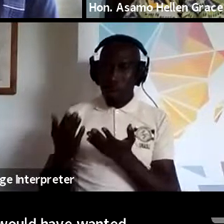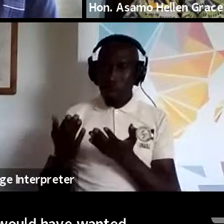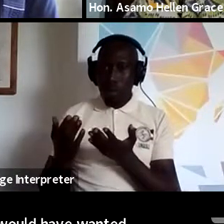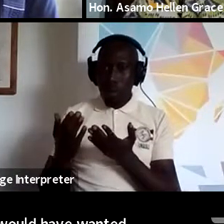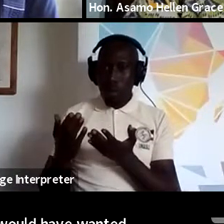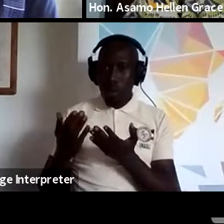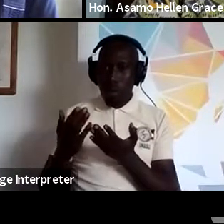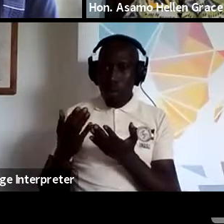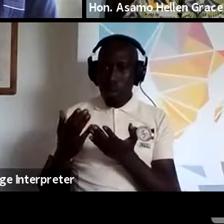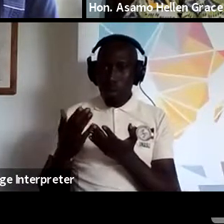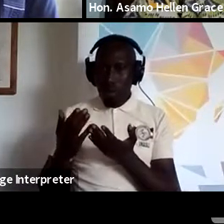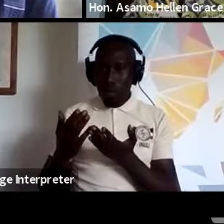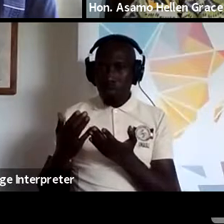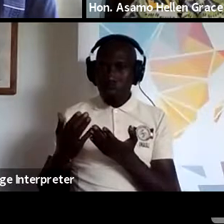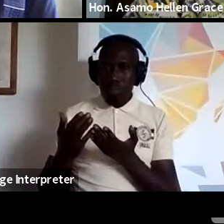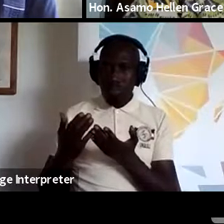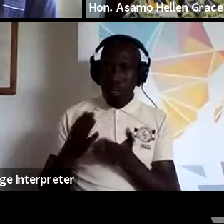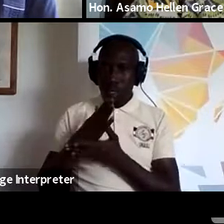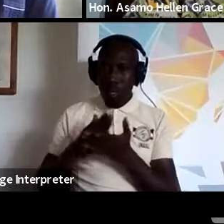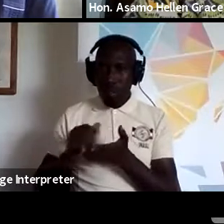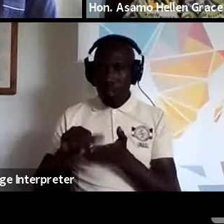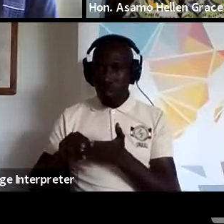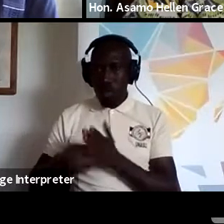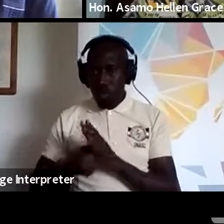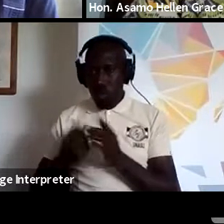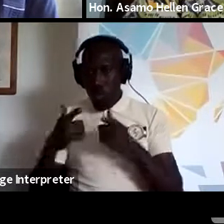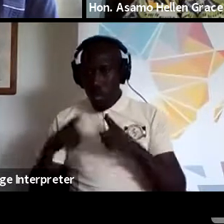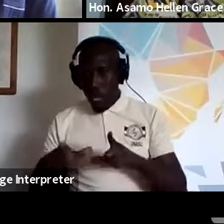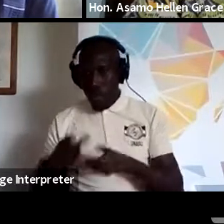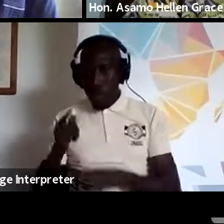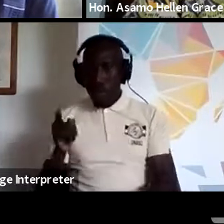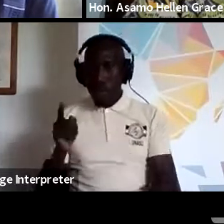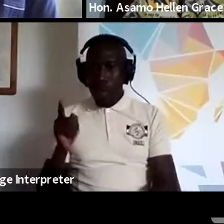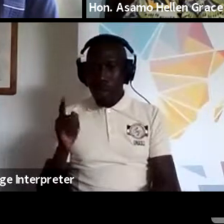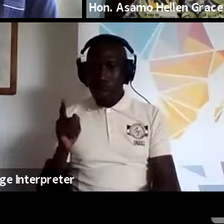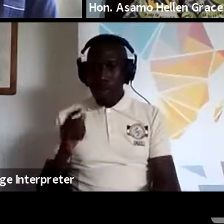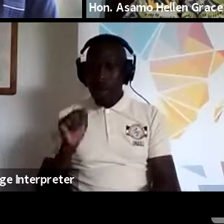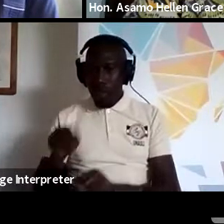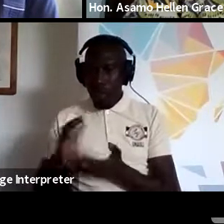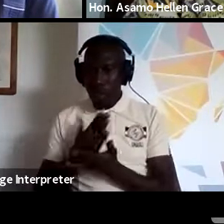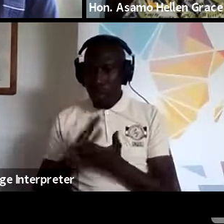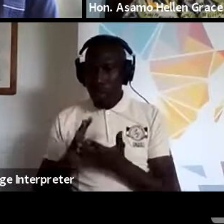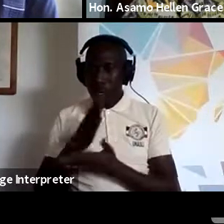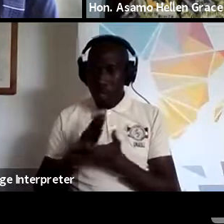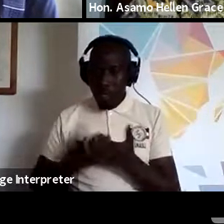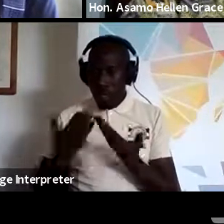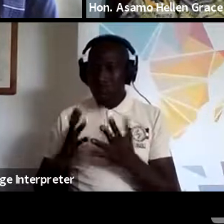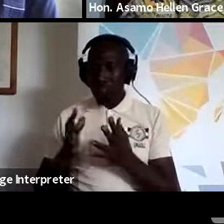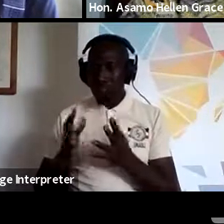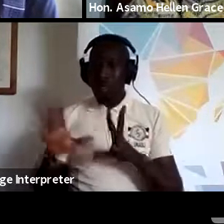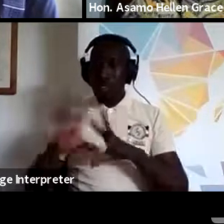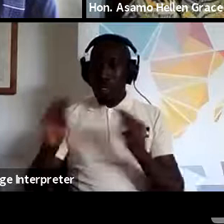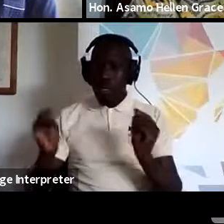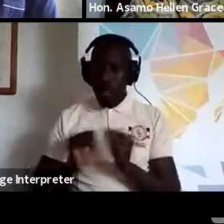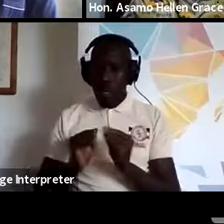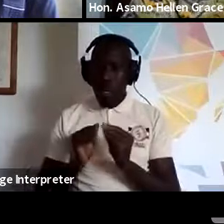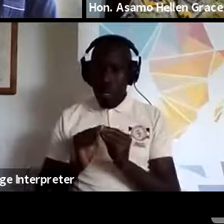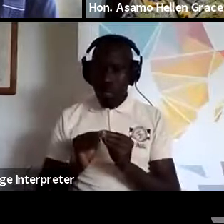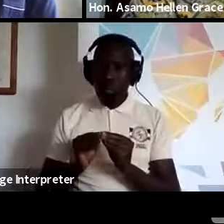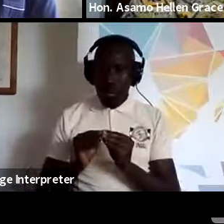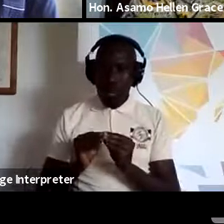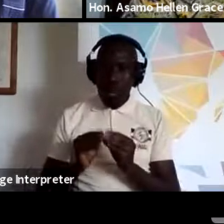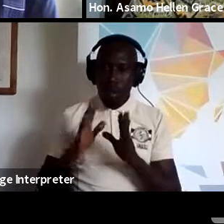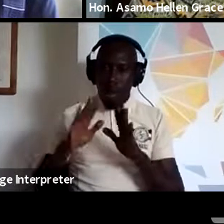of network problems. Are you able to share some parting shots on how we move this conversation